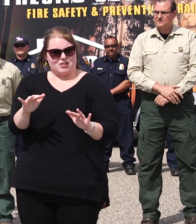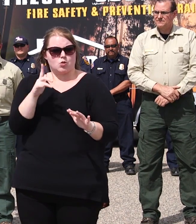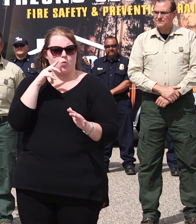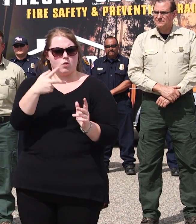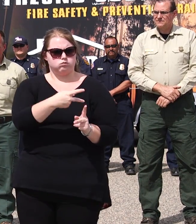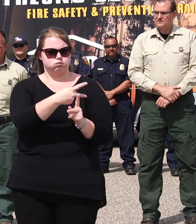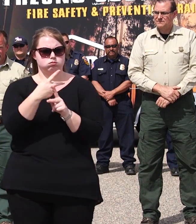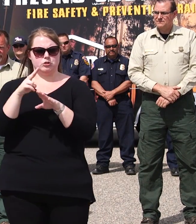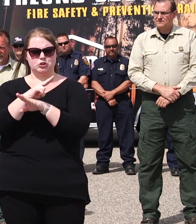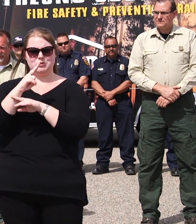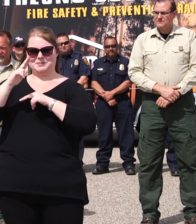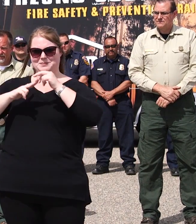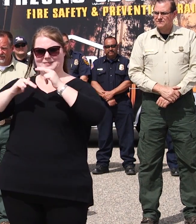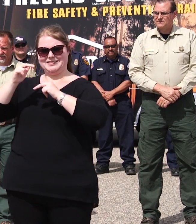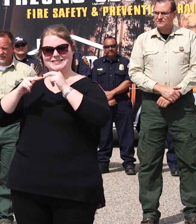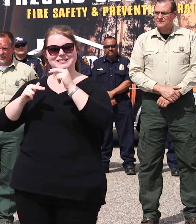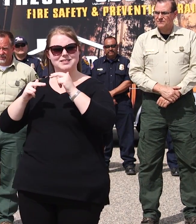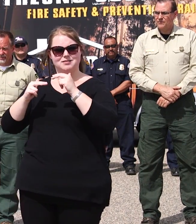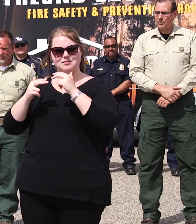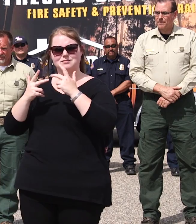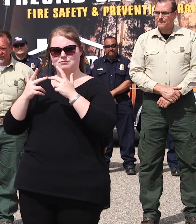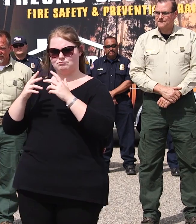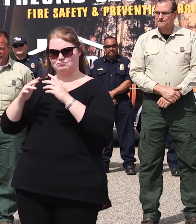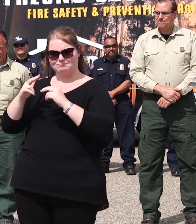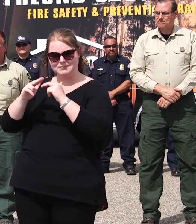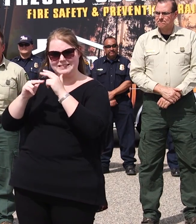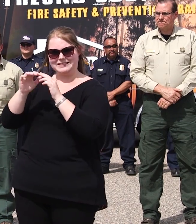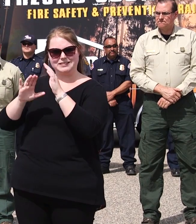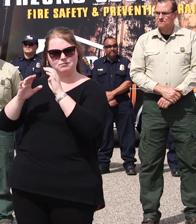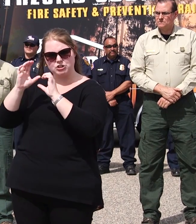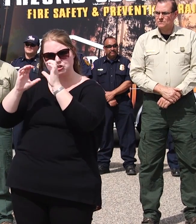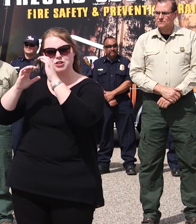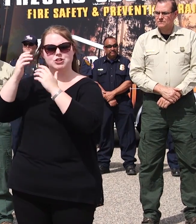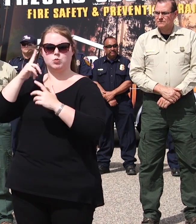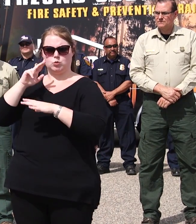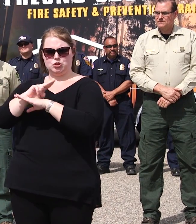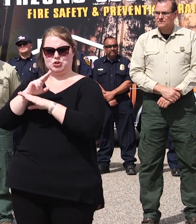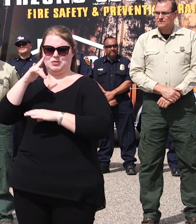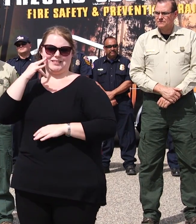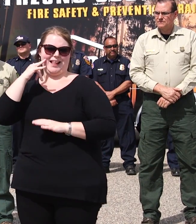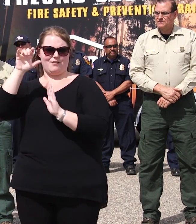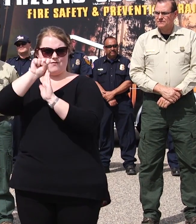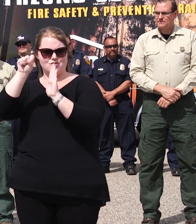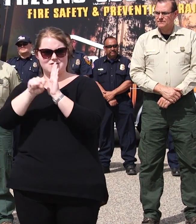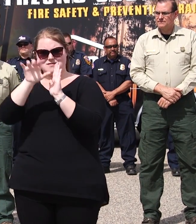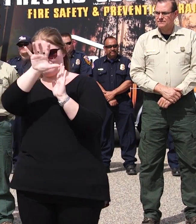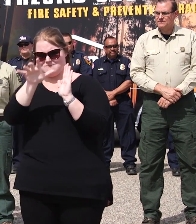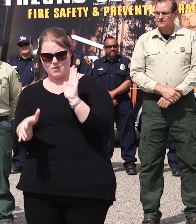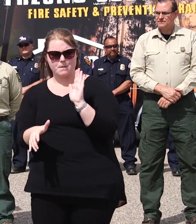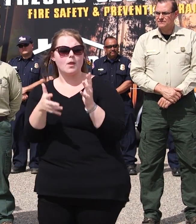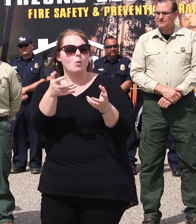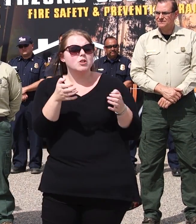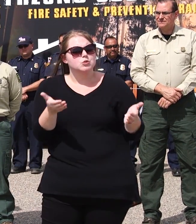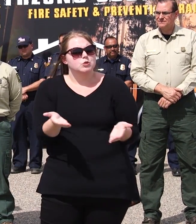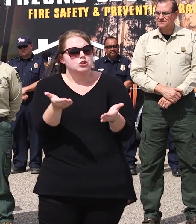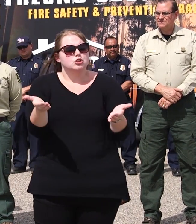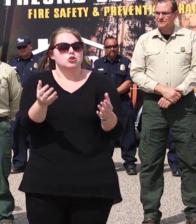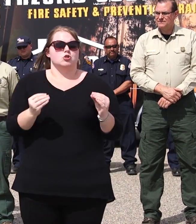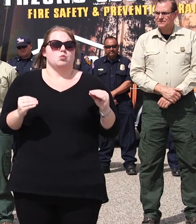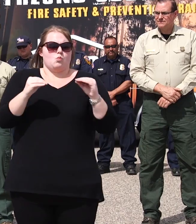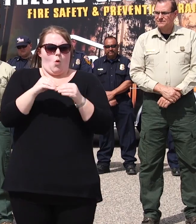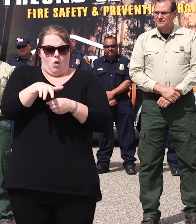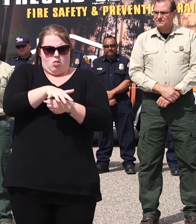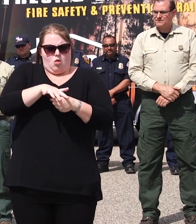construction throughout California. We really want to encourage more